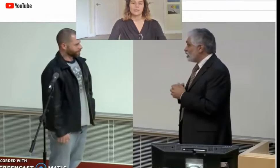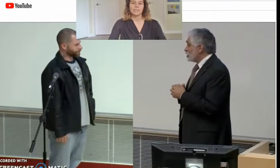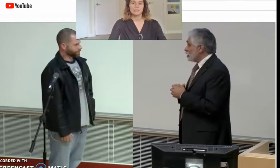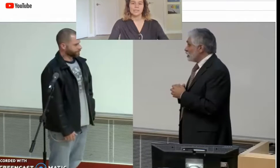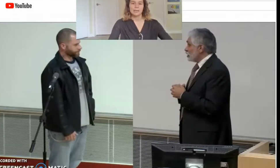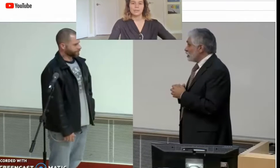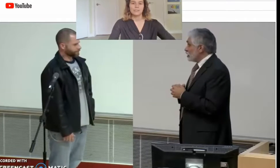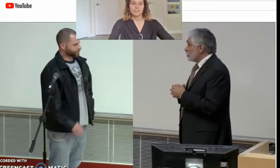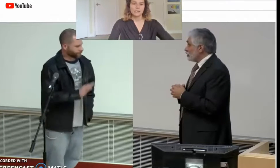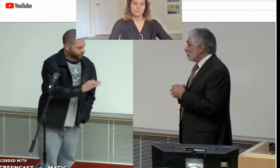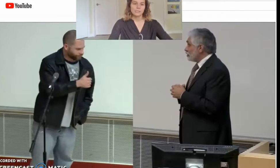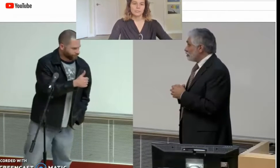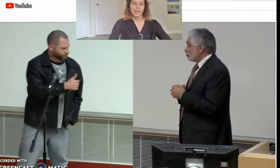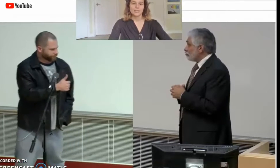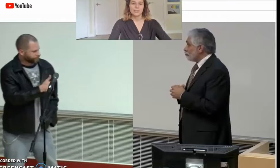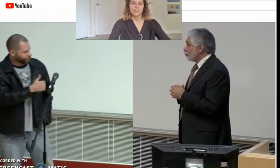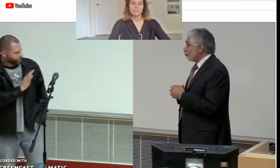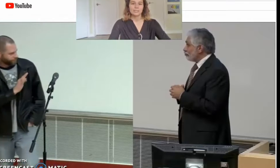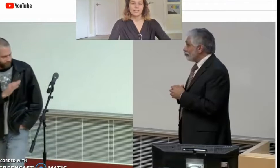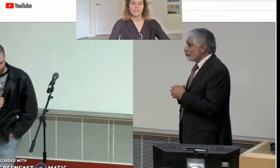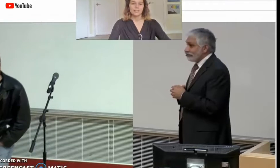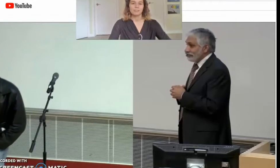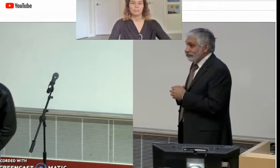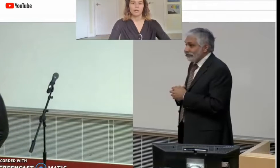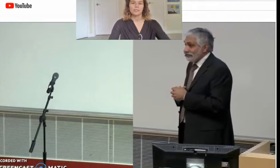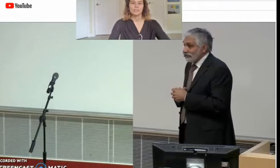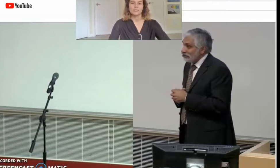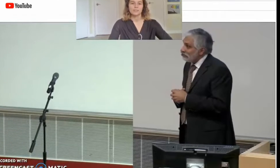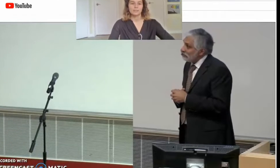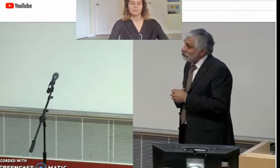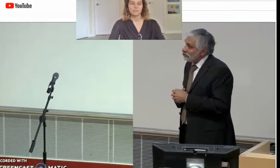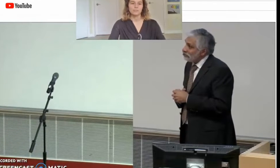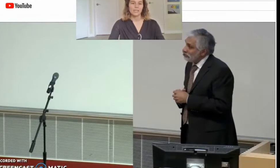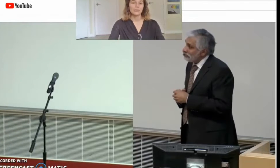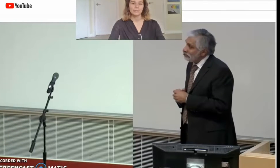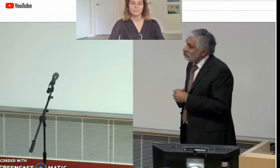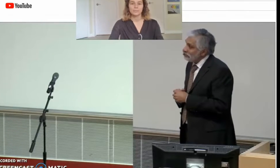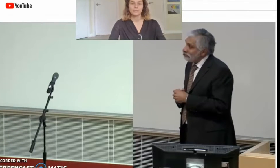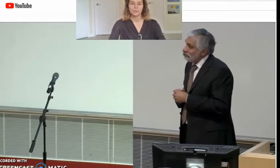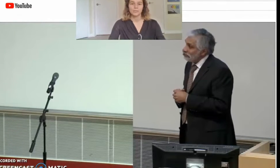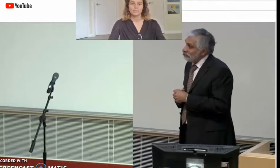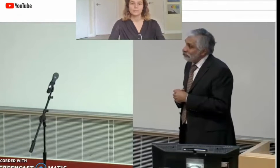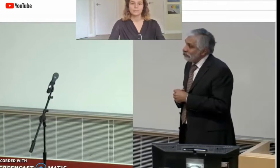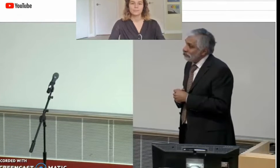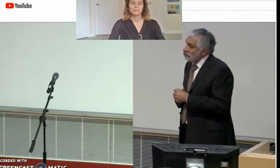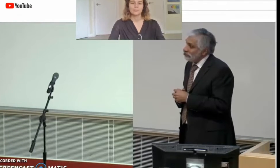can communicate, but if there's no respect, that hinders the process. Thank you. Awesome.